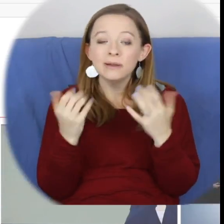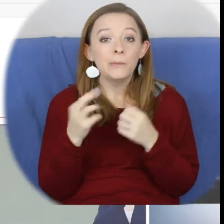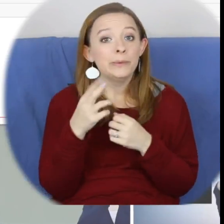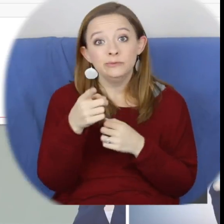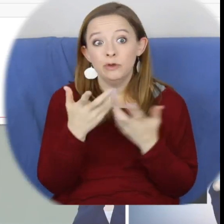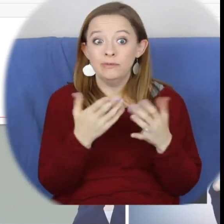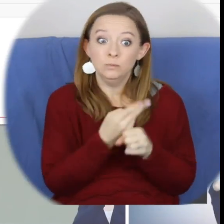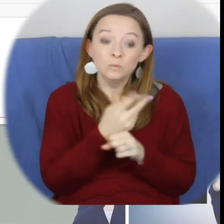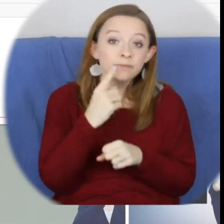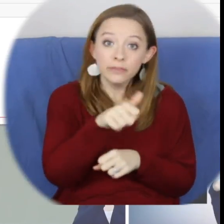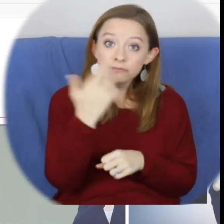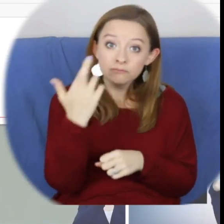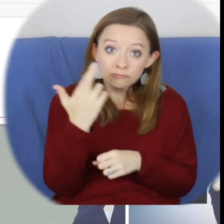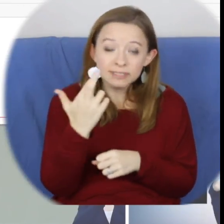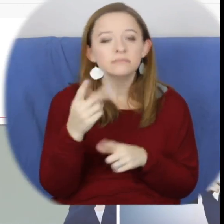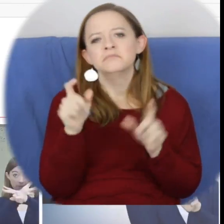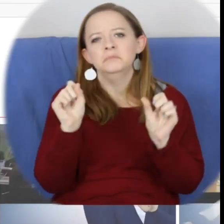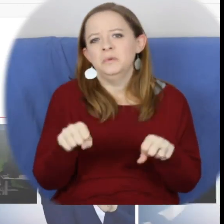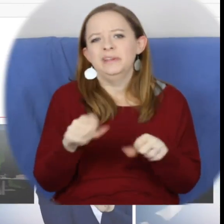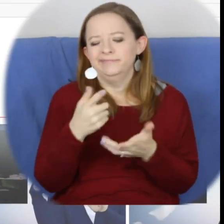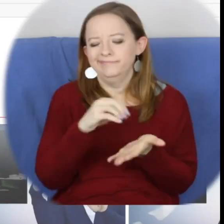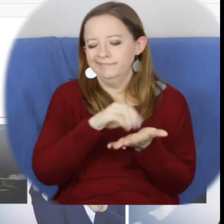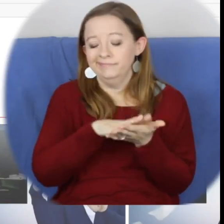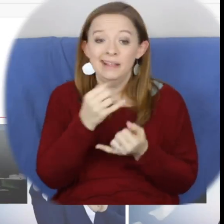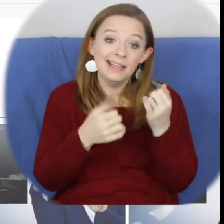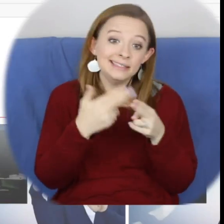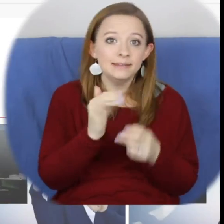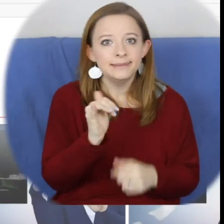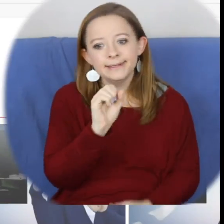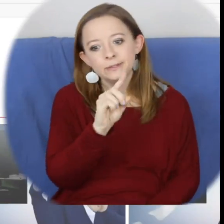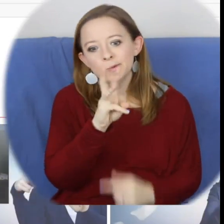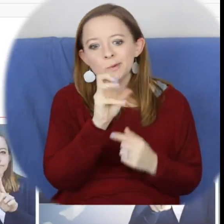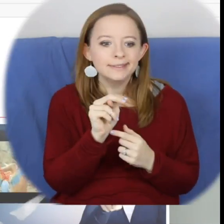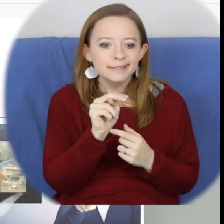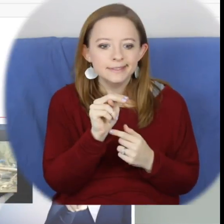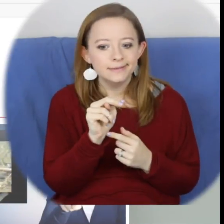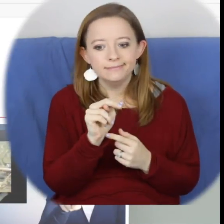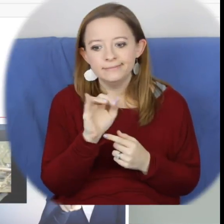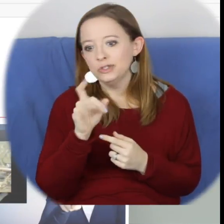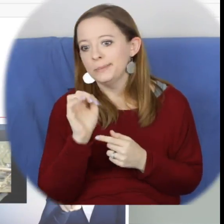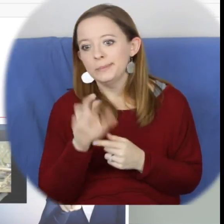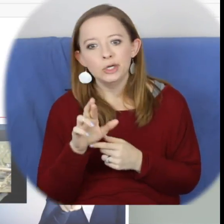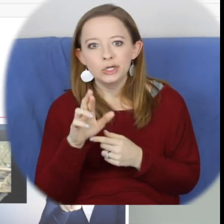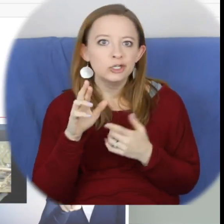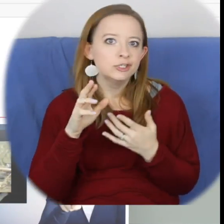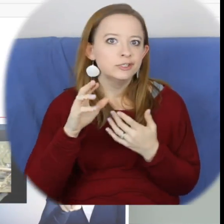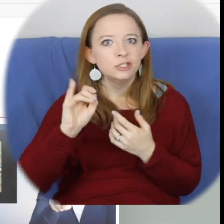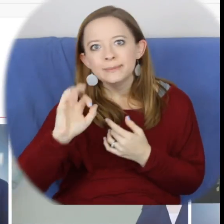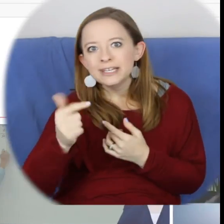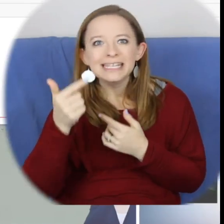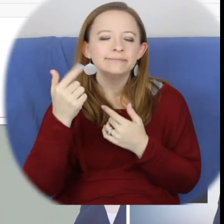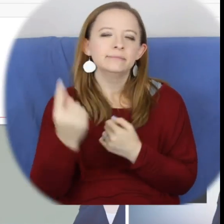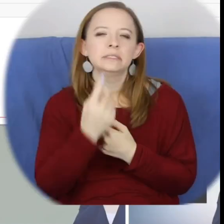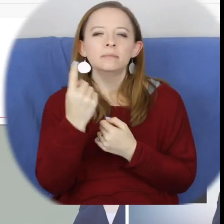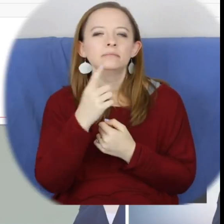really common and like you want to use just your last name, or like your last name